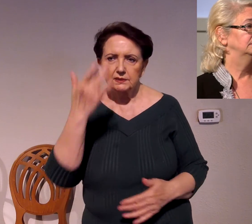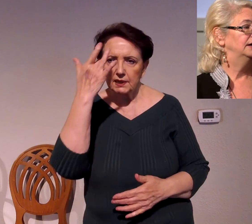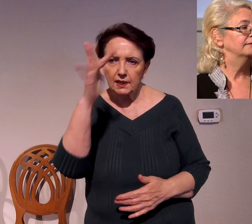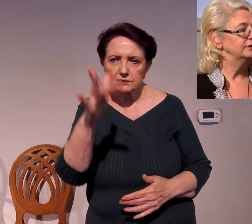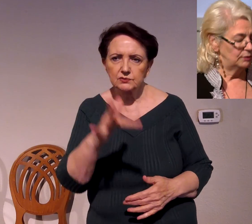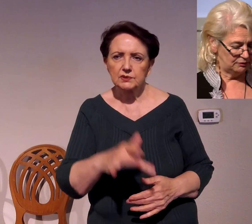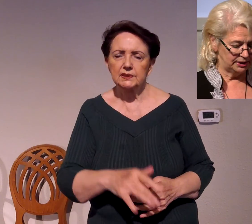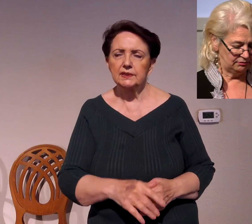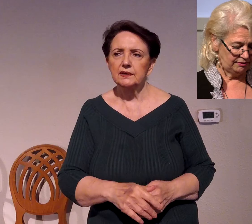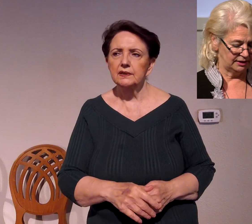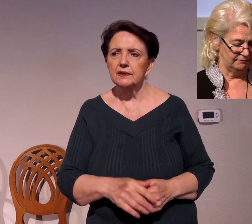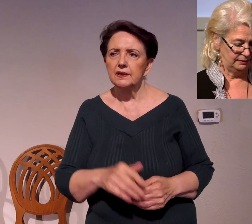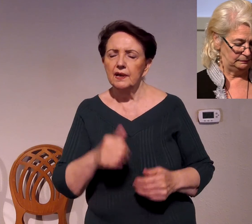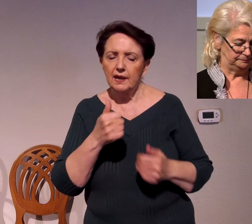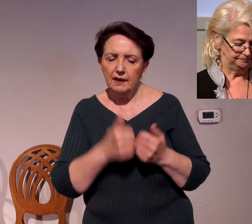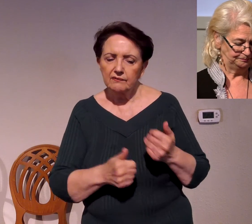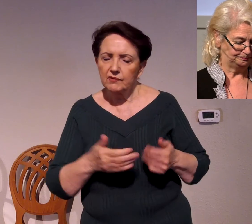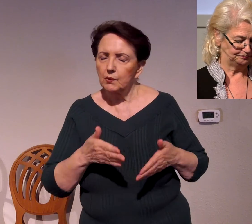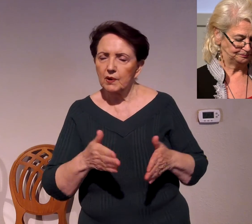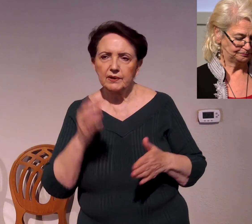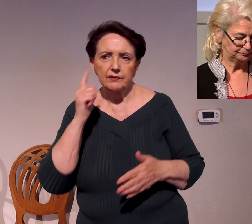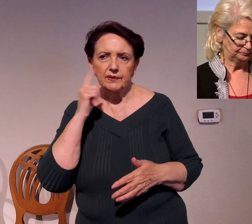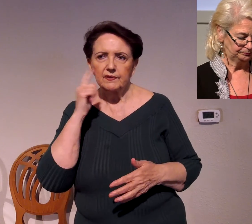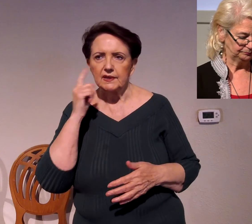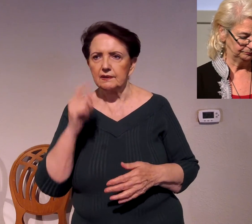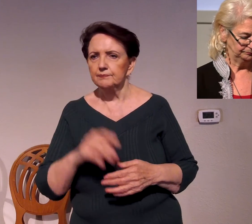intellectually, every way we can think of it.